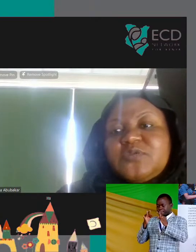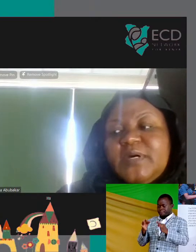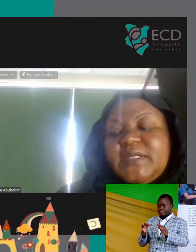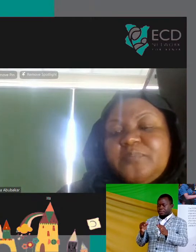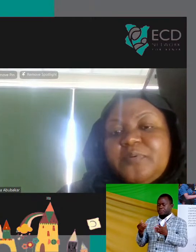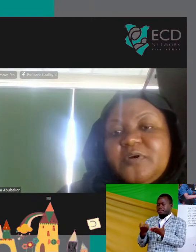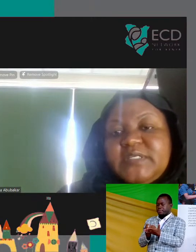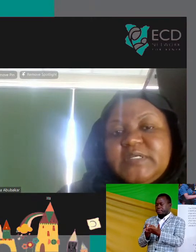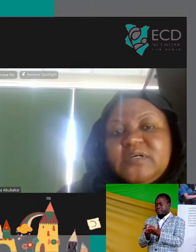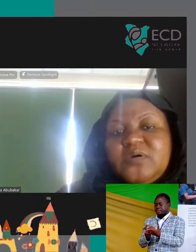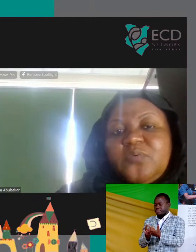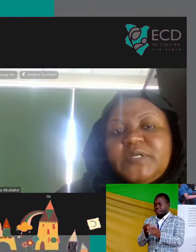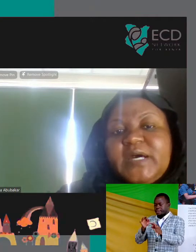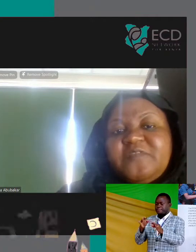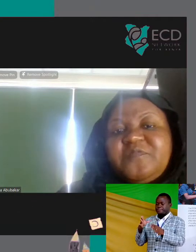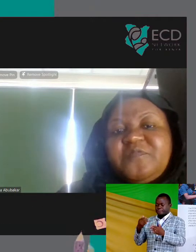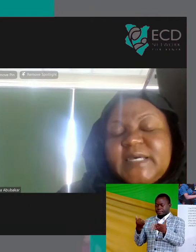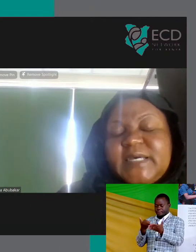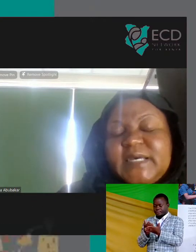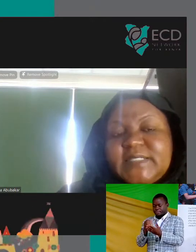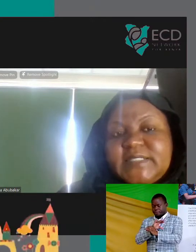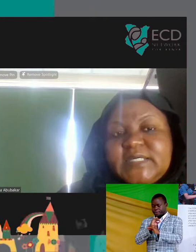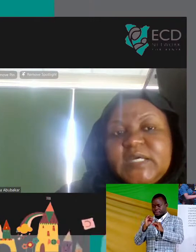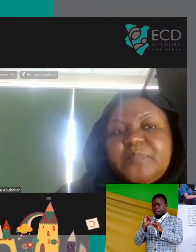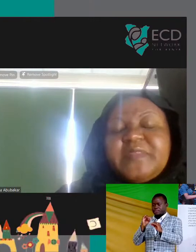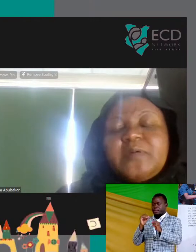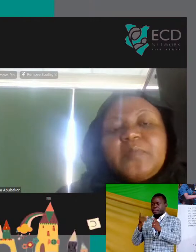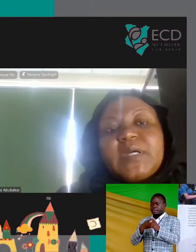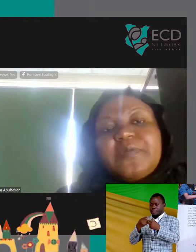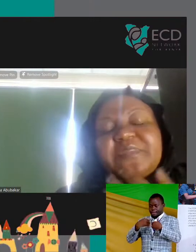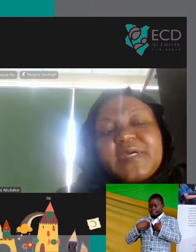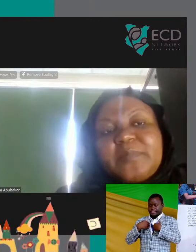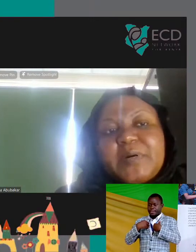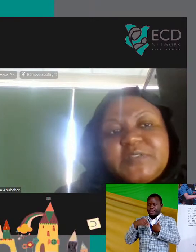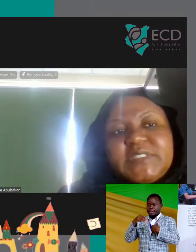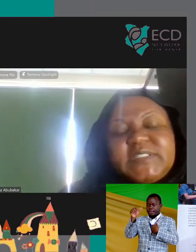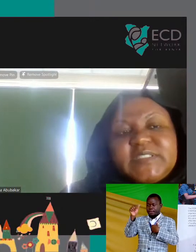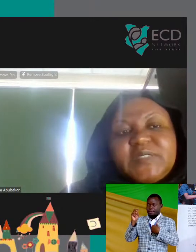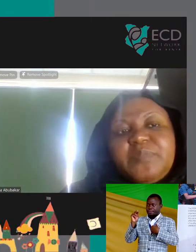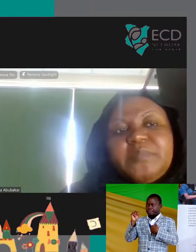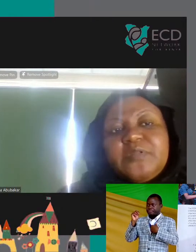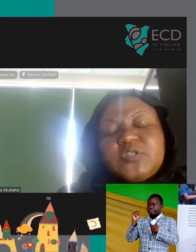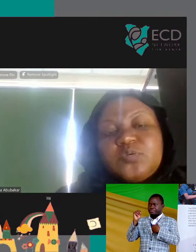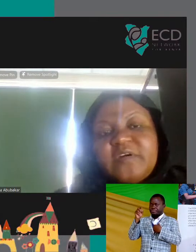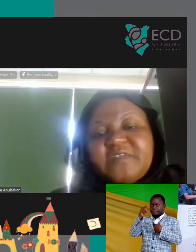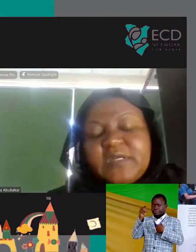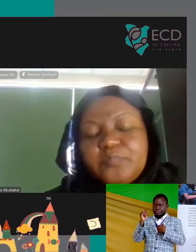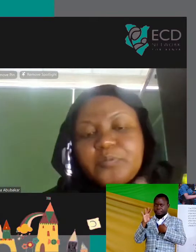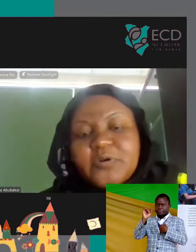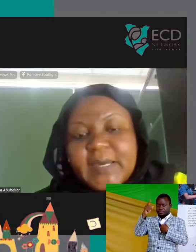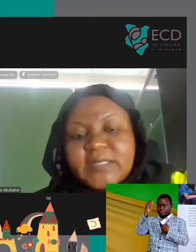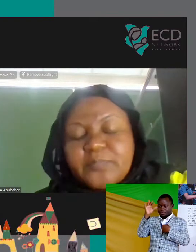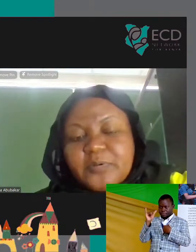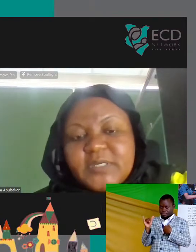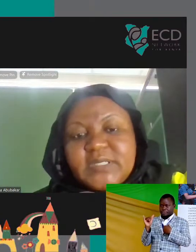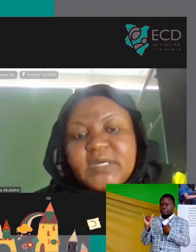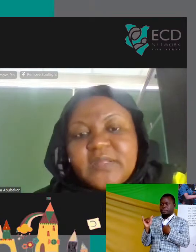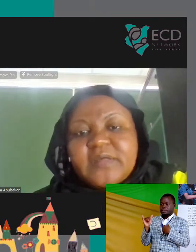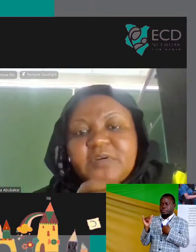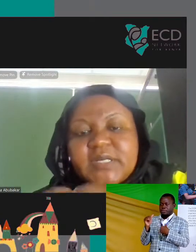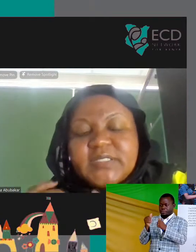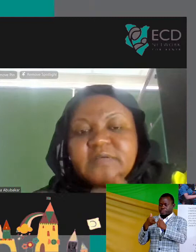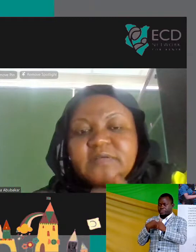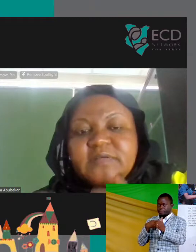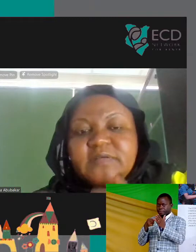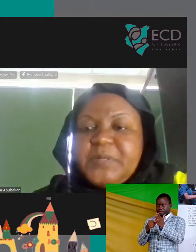that those who are unemployed would have more anxiety. But the way we think about it is that maybe those who are unemployed,